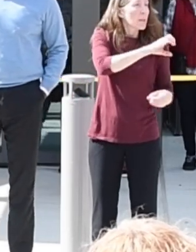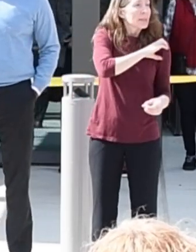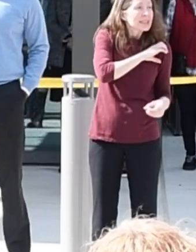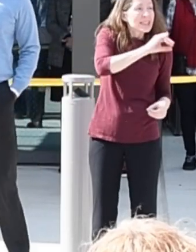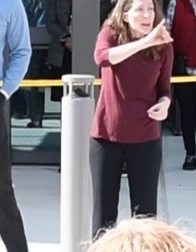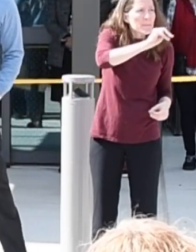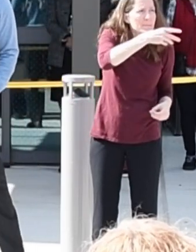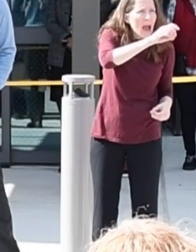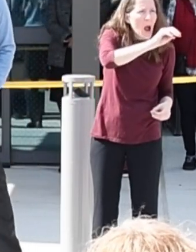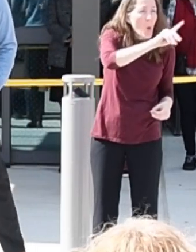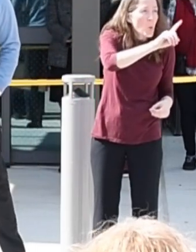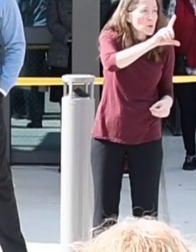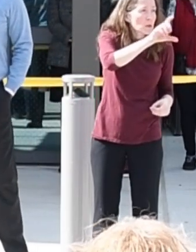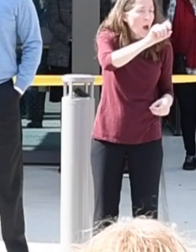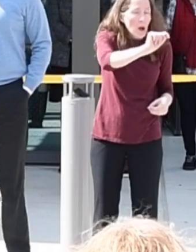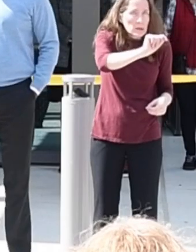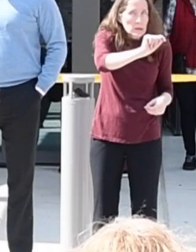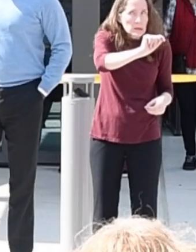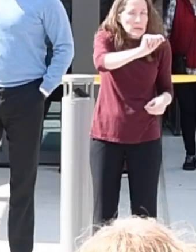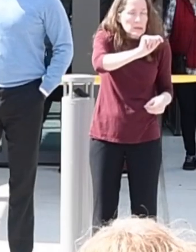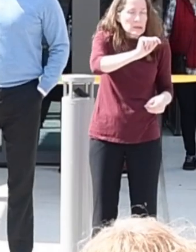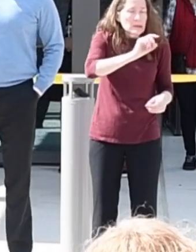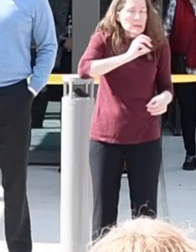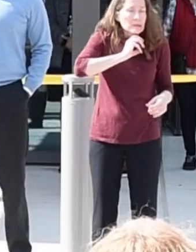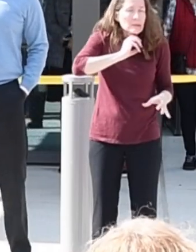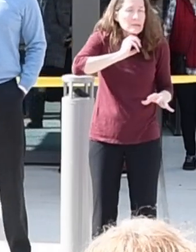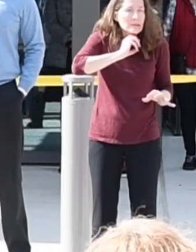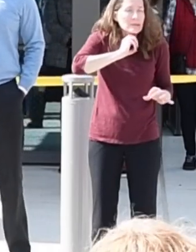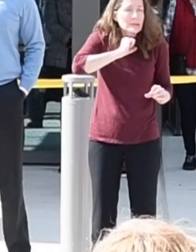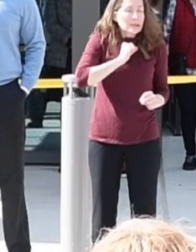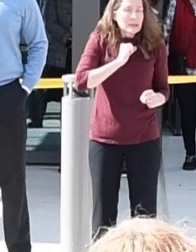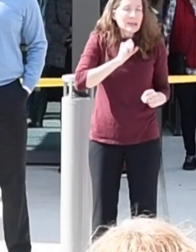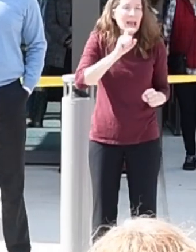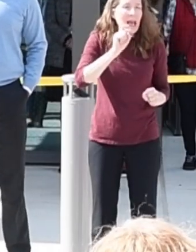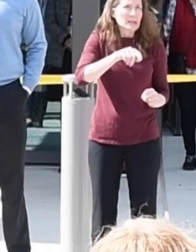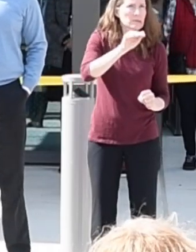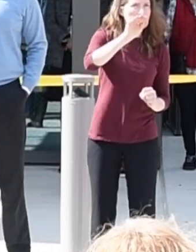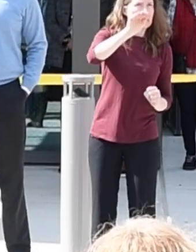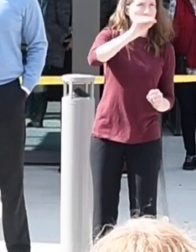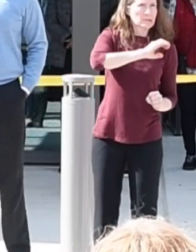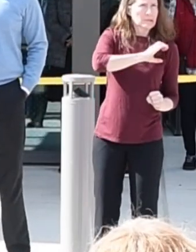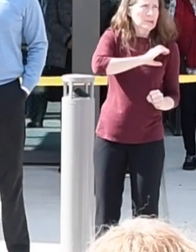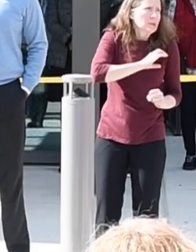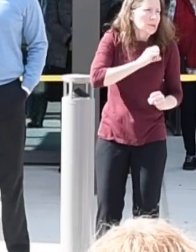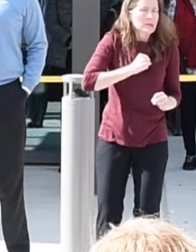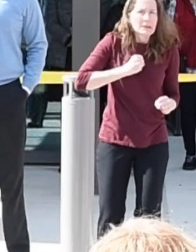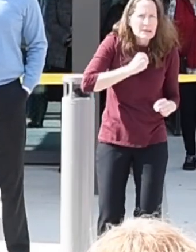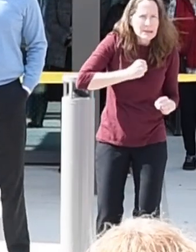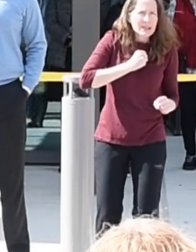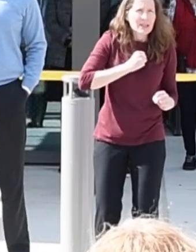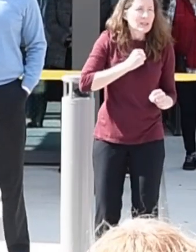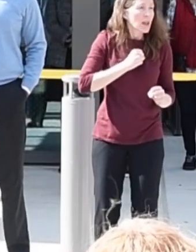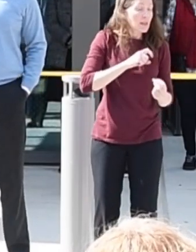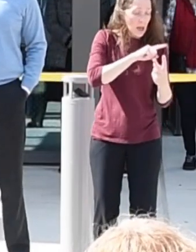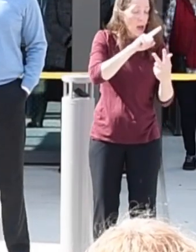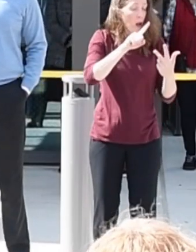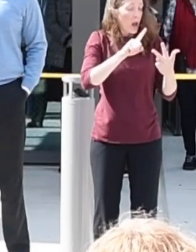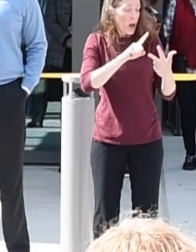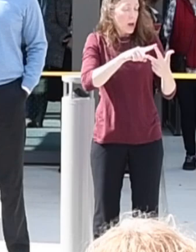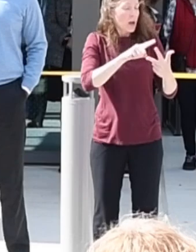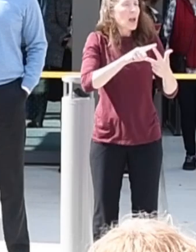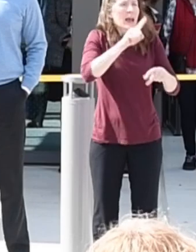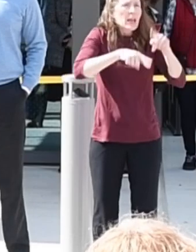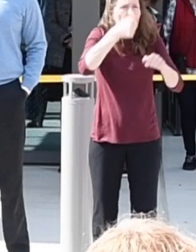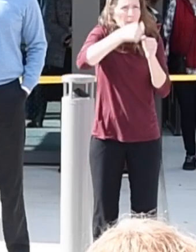Had to get it released, and then with all the excitement, Eileen couldn't remember where she parked, so we drove around to all the little parking lots. So the